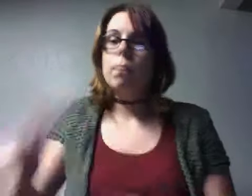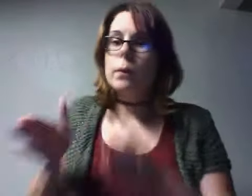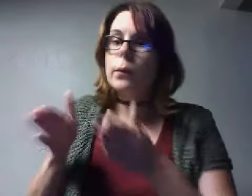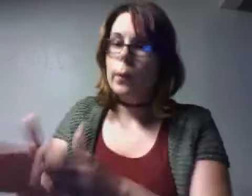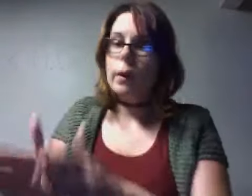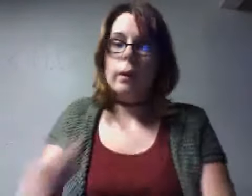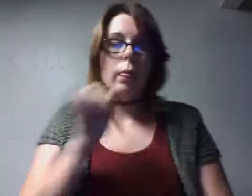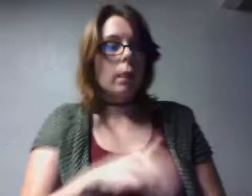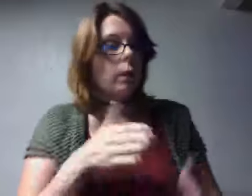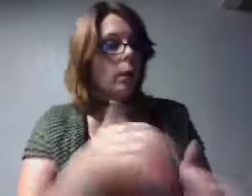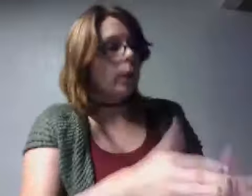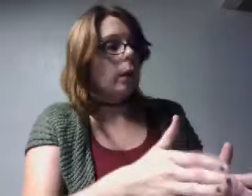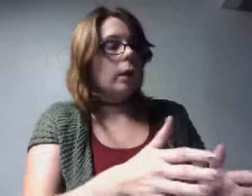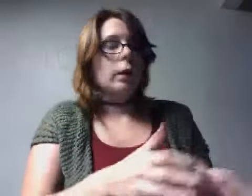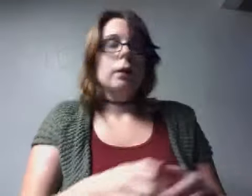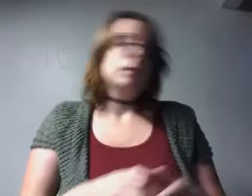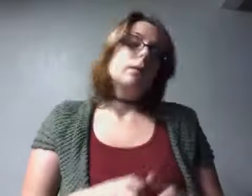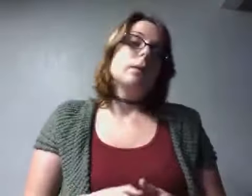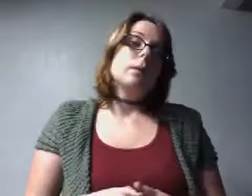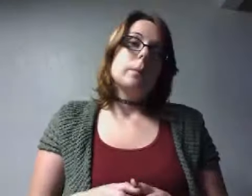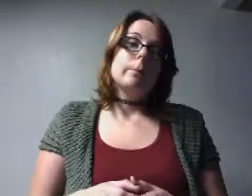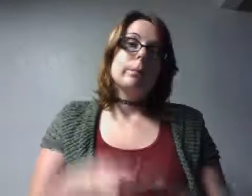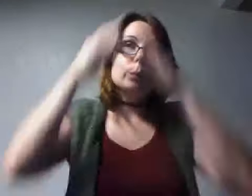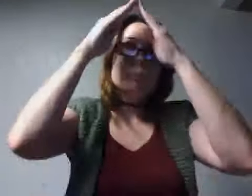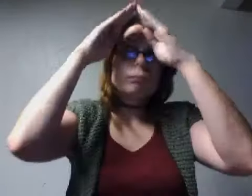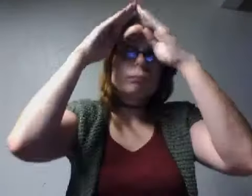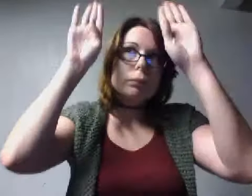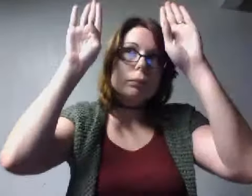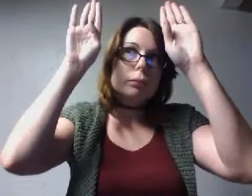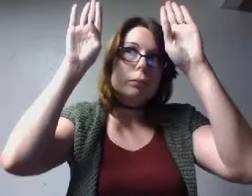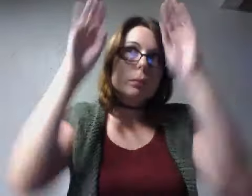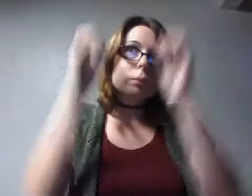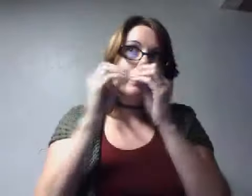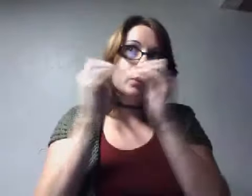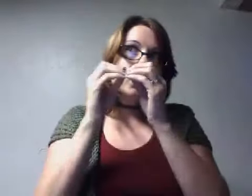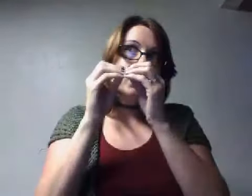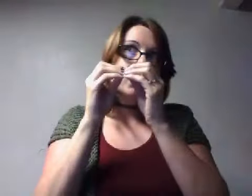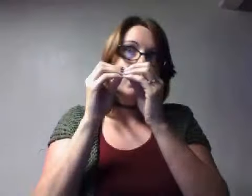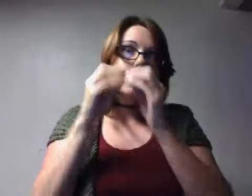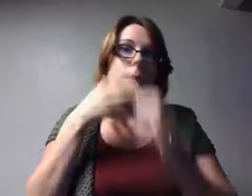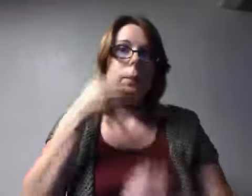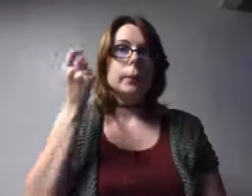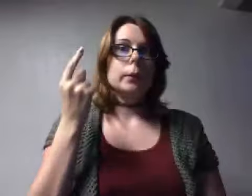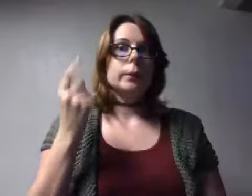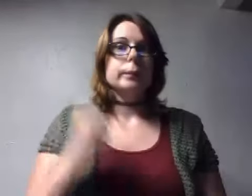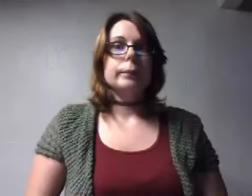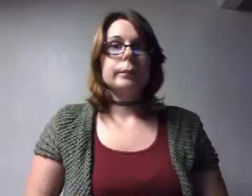happen more often. So that's really where I like to go with my photography. Those are the kind of things I'm trying